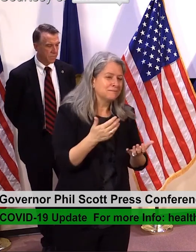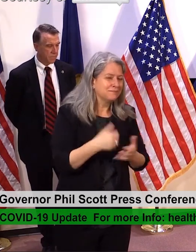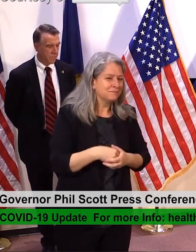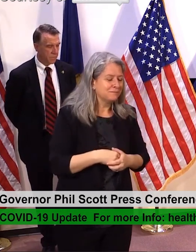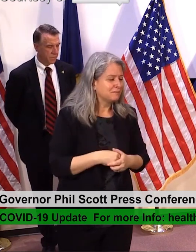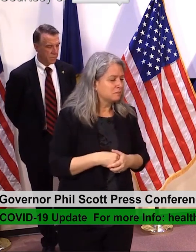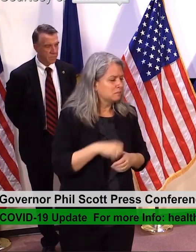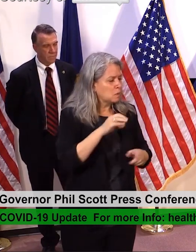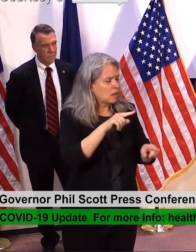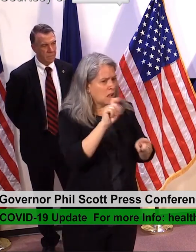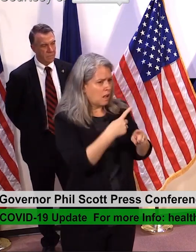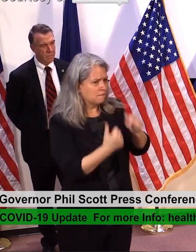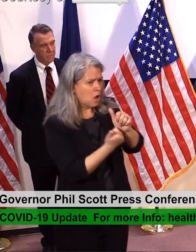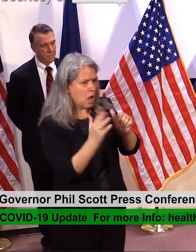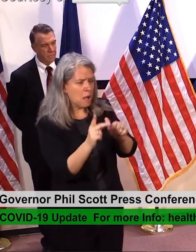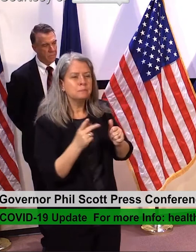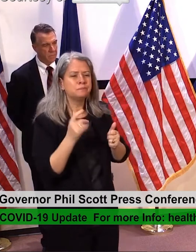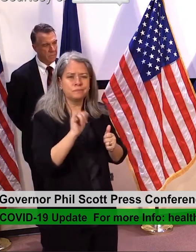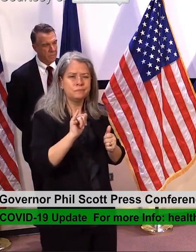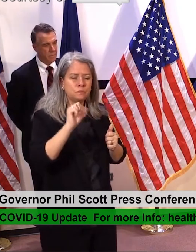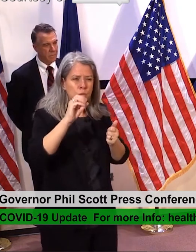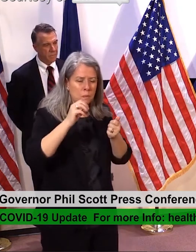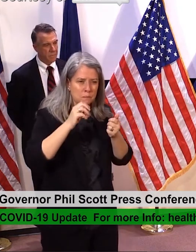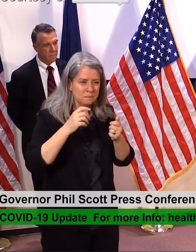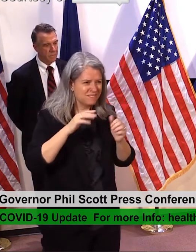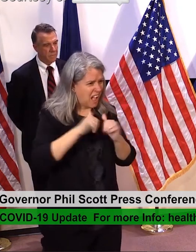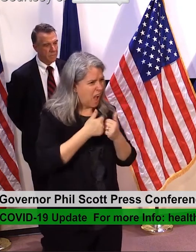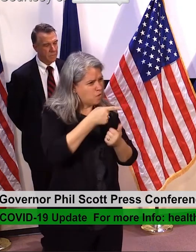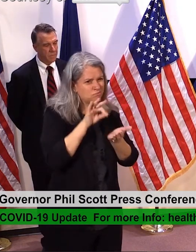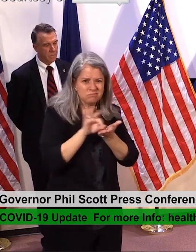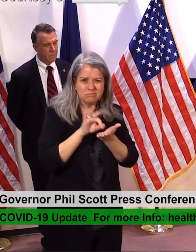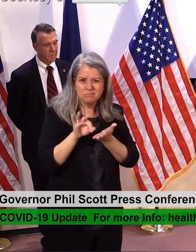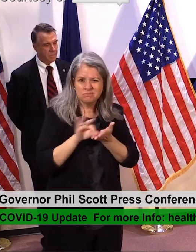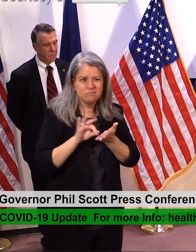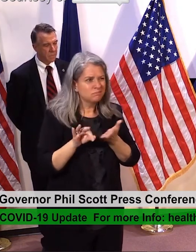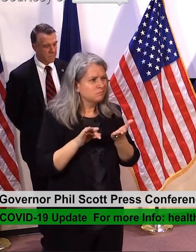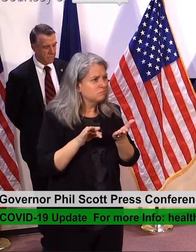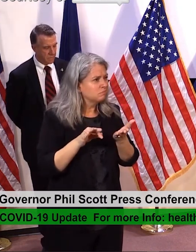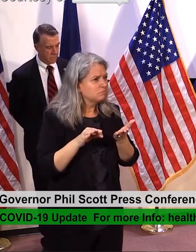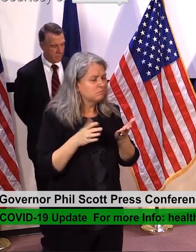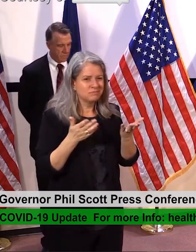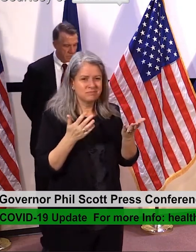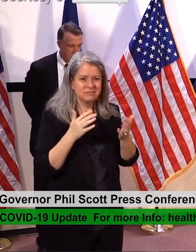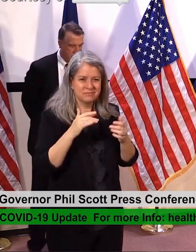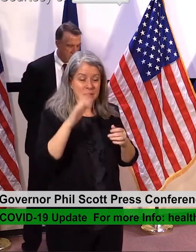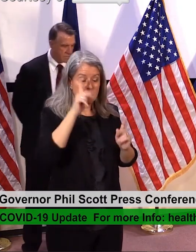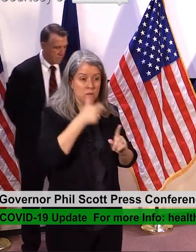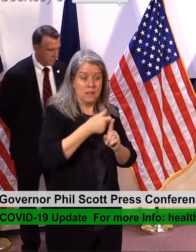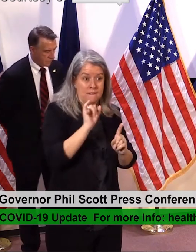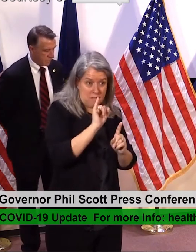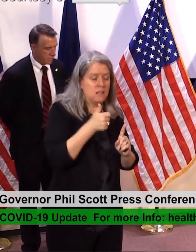So is there a way that the state is asking people who have been identified as being infected and who